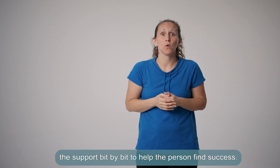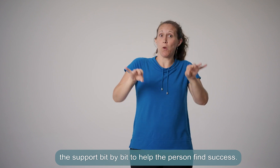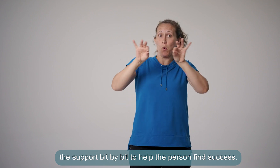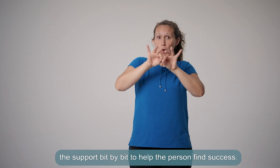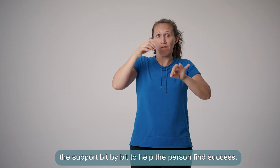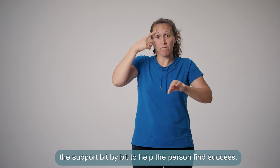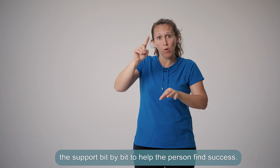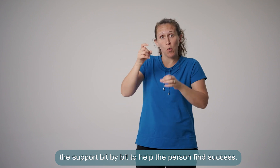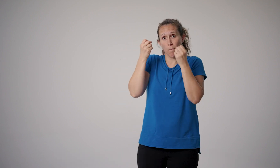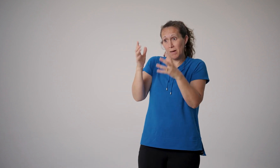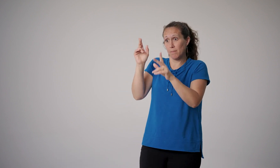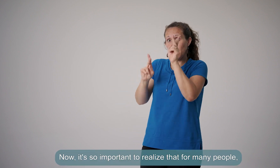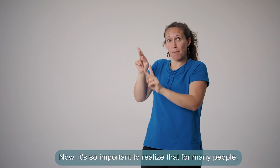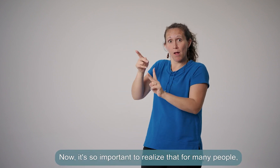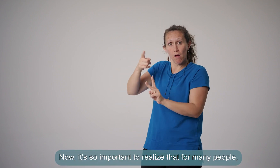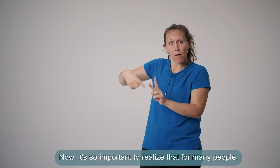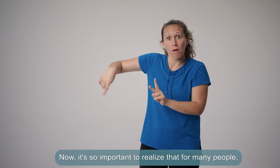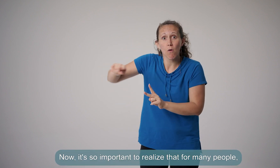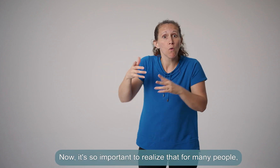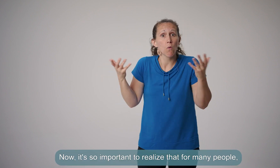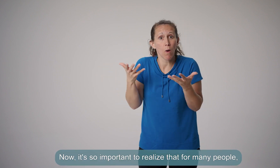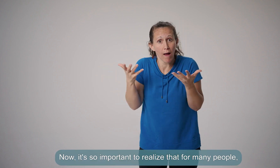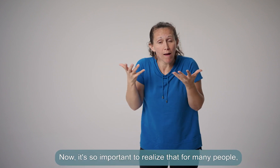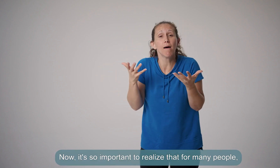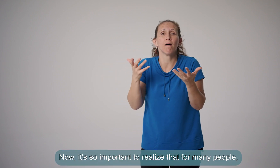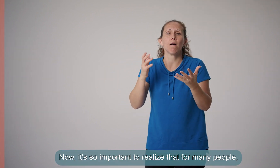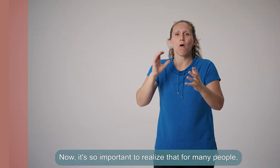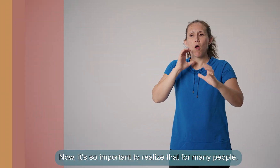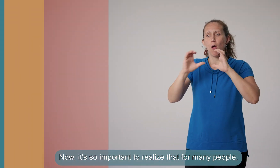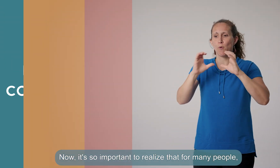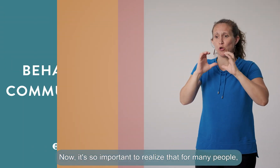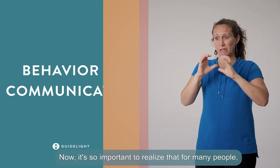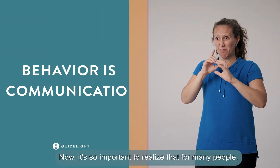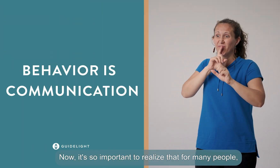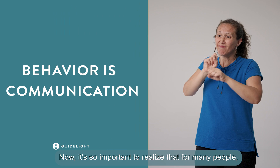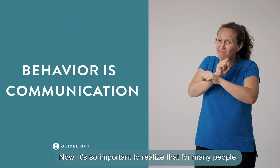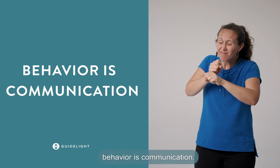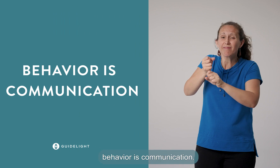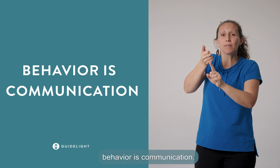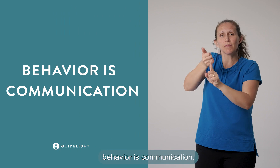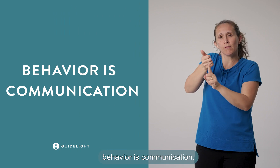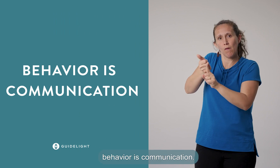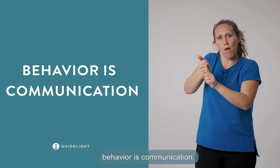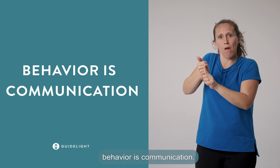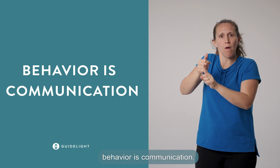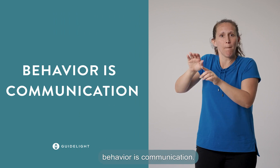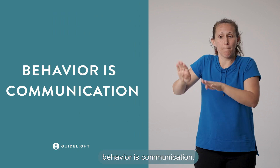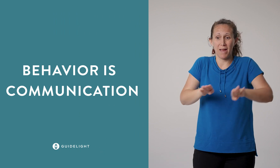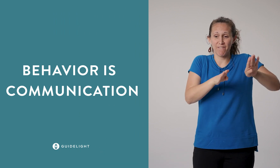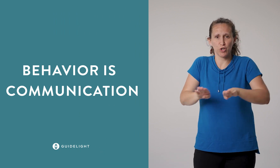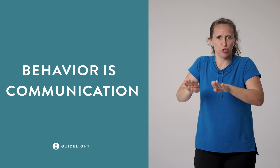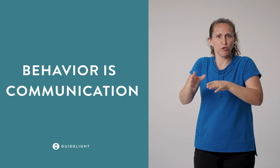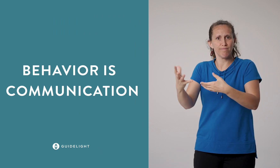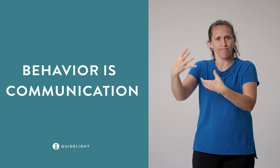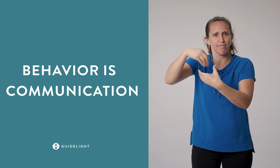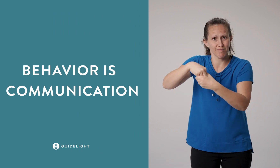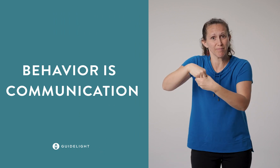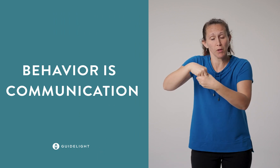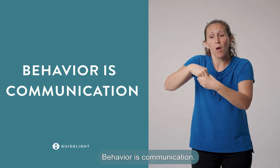find success. Now, it's so important to realize that for many people, behavior is communication.